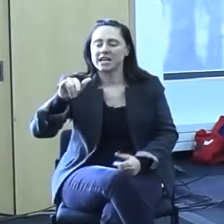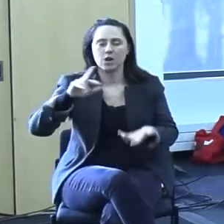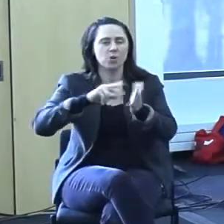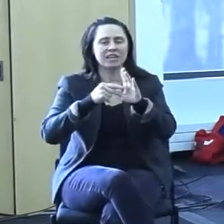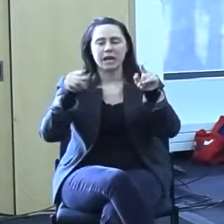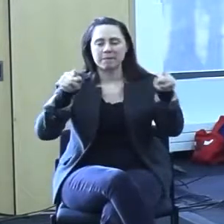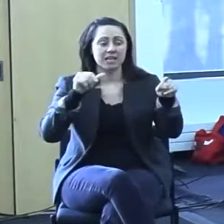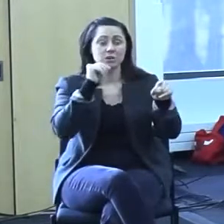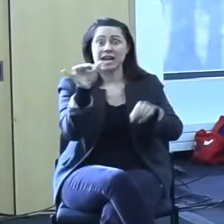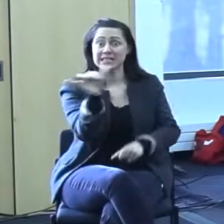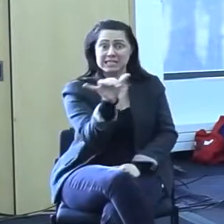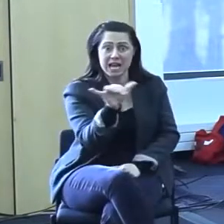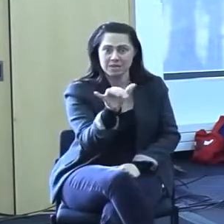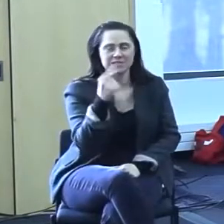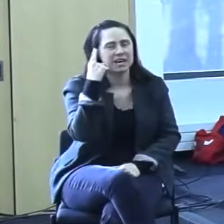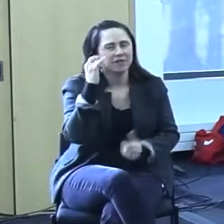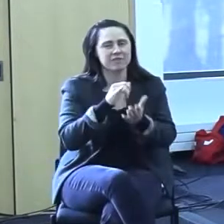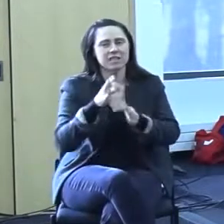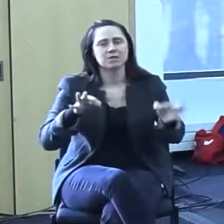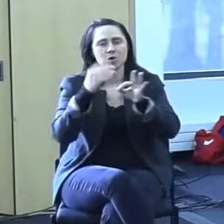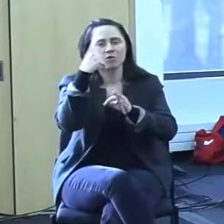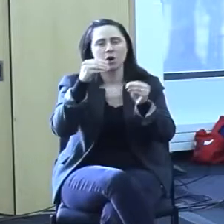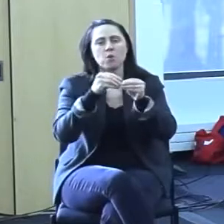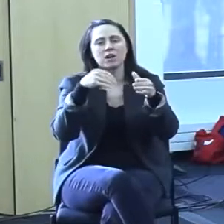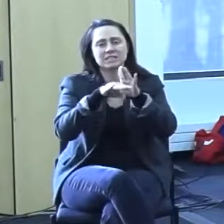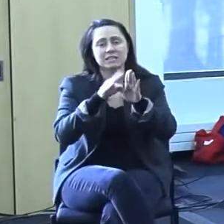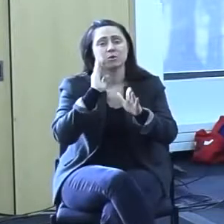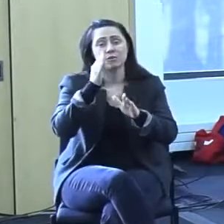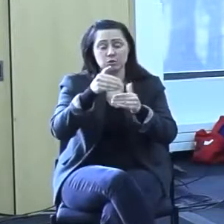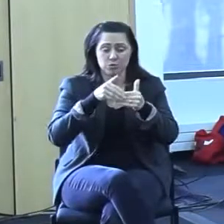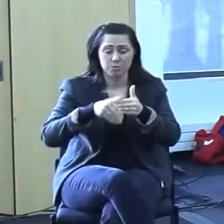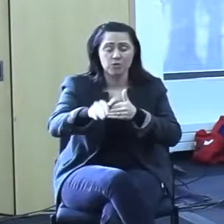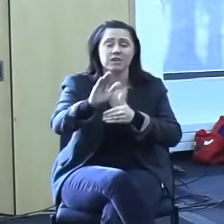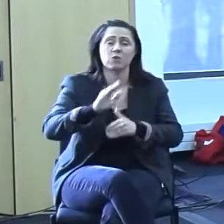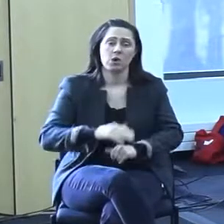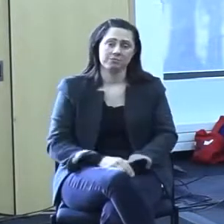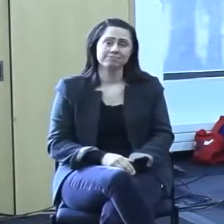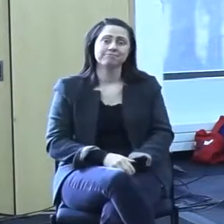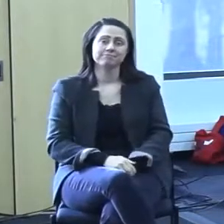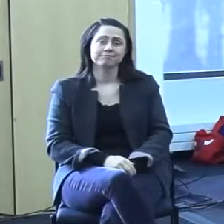really important for a more accessible future moving forward.